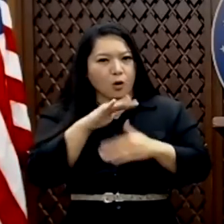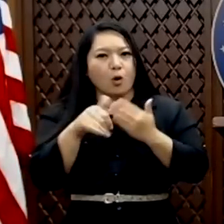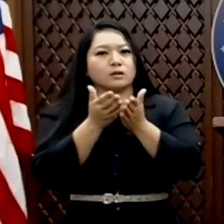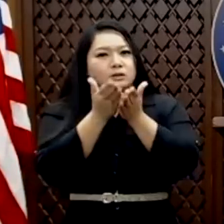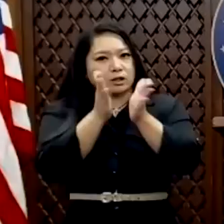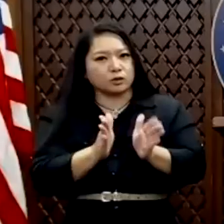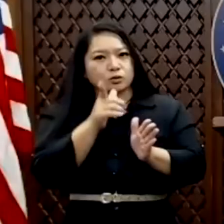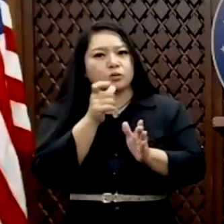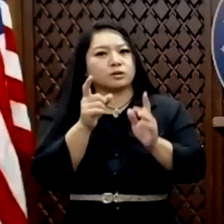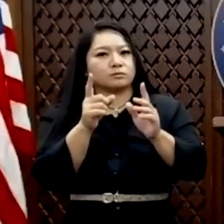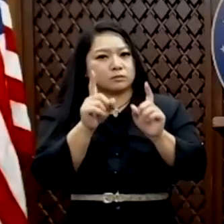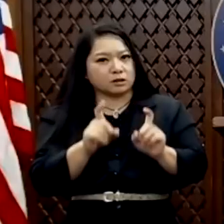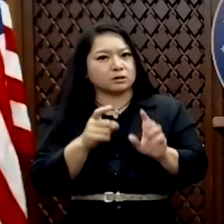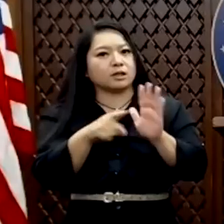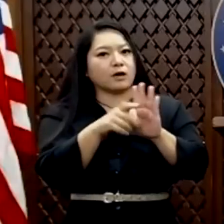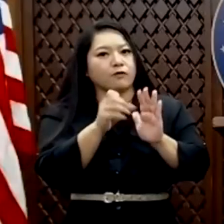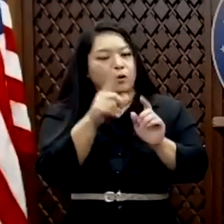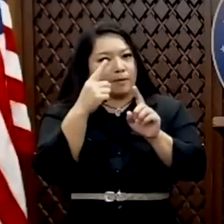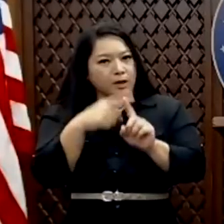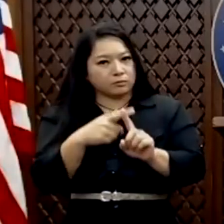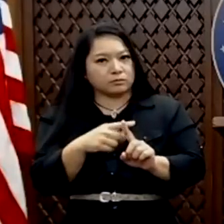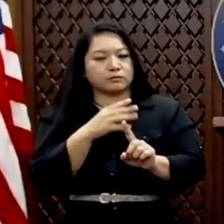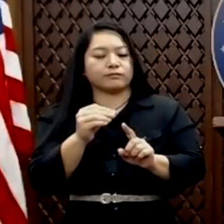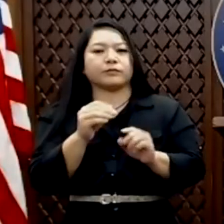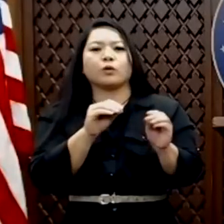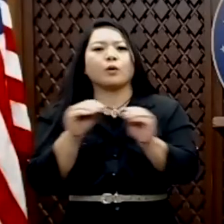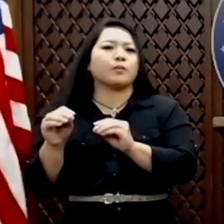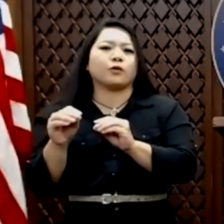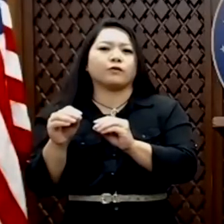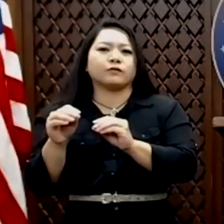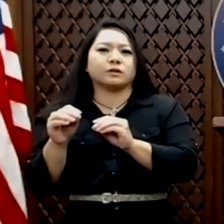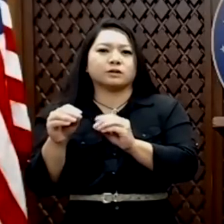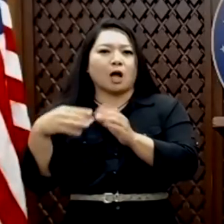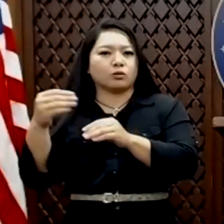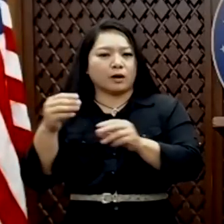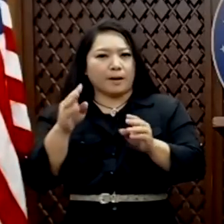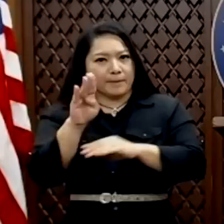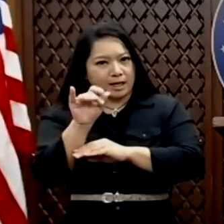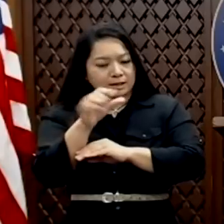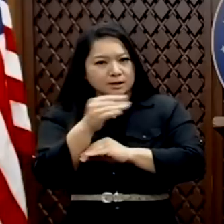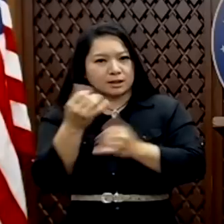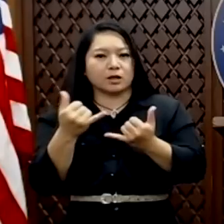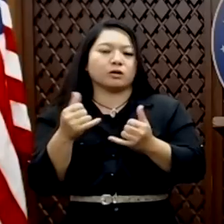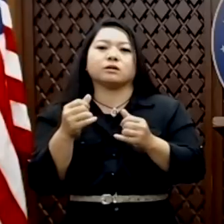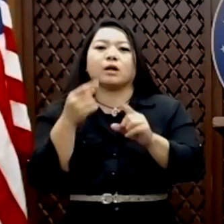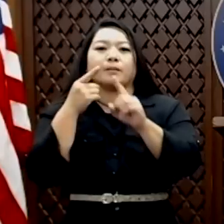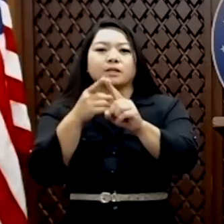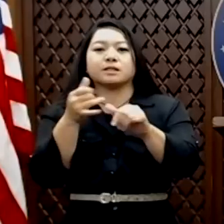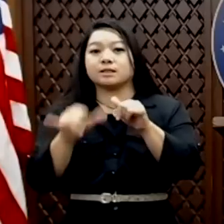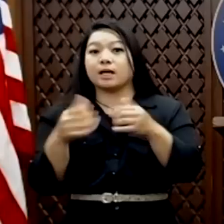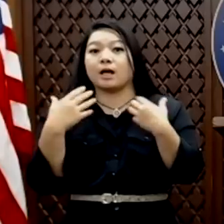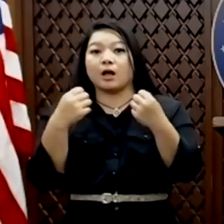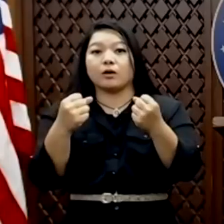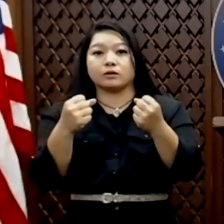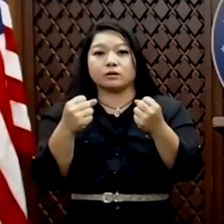sailors. When we move these sailors out in town, this is not a liberty port for them. Their mission is to stay healthy and mission